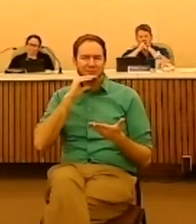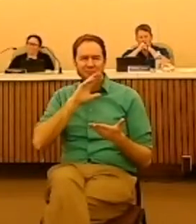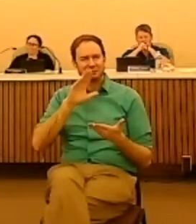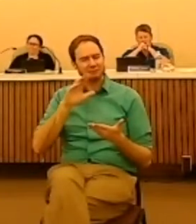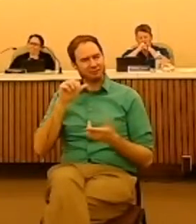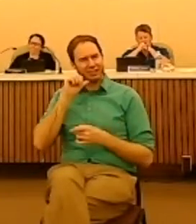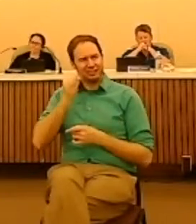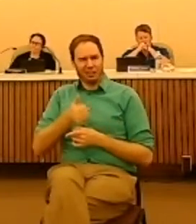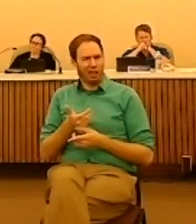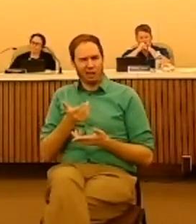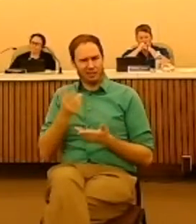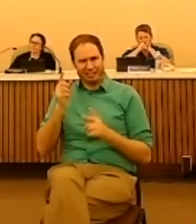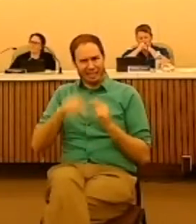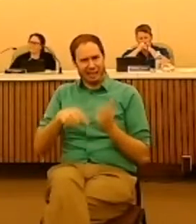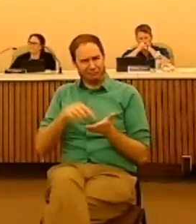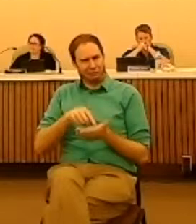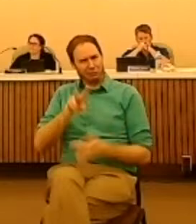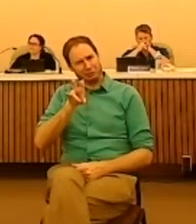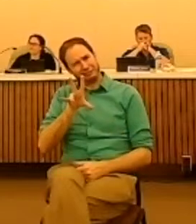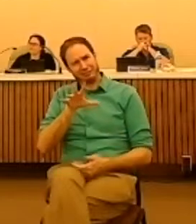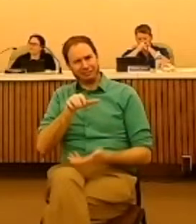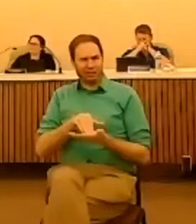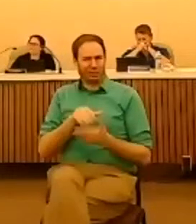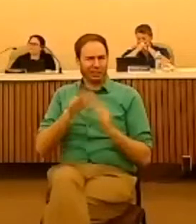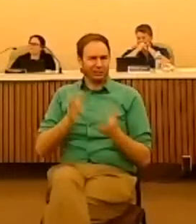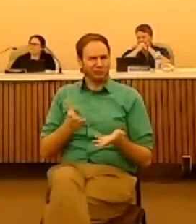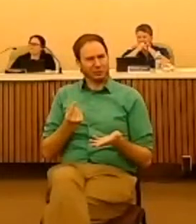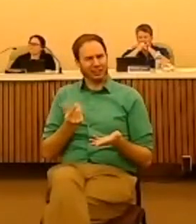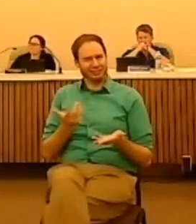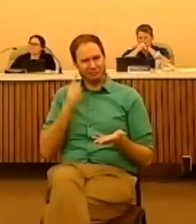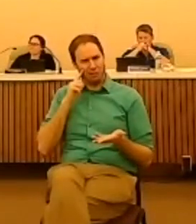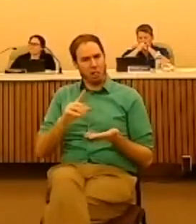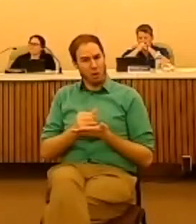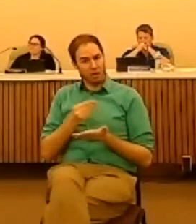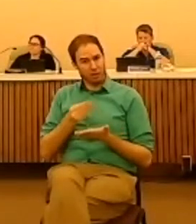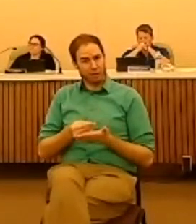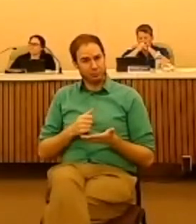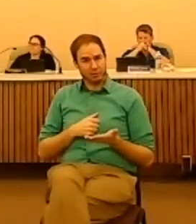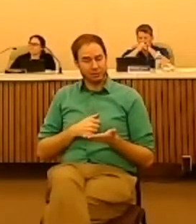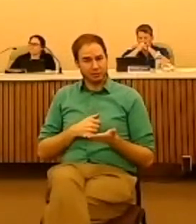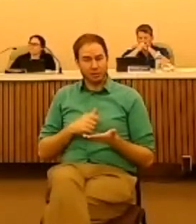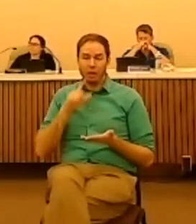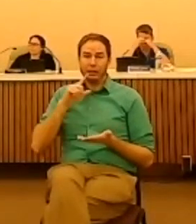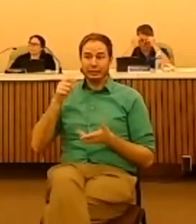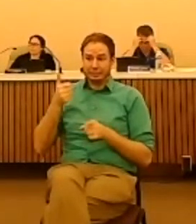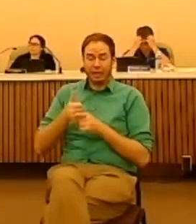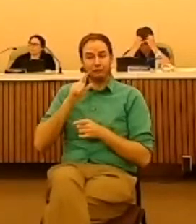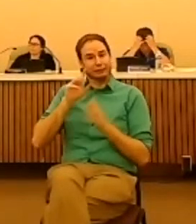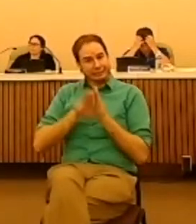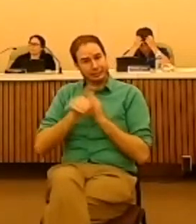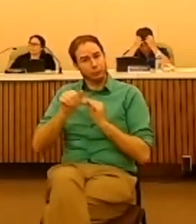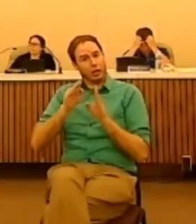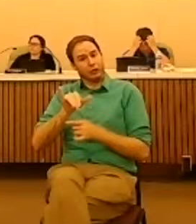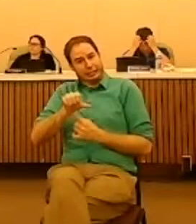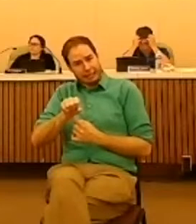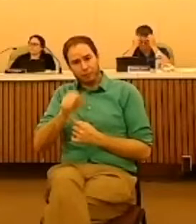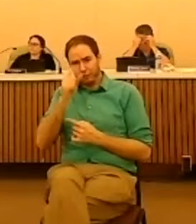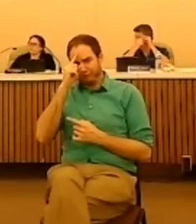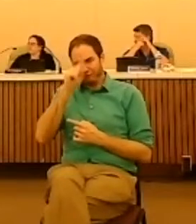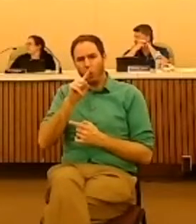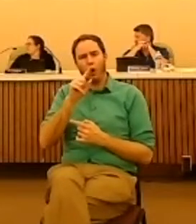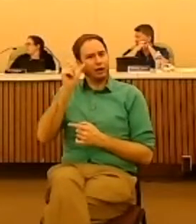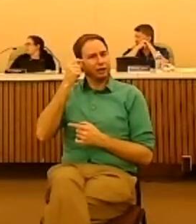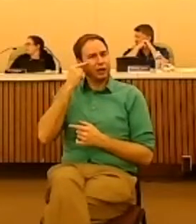and I said, nobody can afford to do low income right now. Lower level price range, but not low. But even income. lower